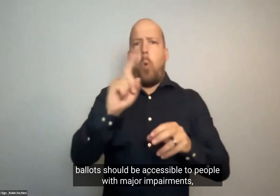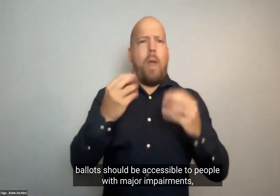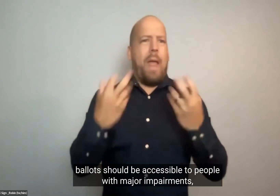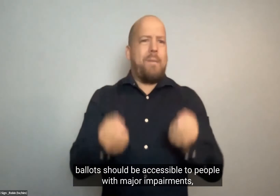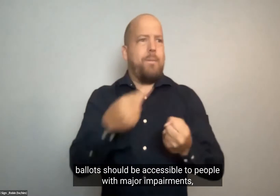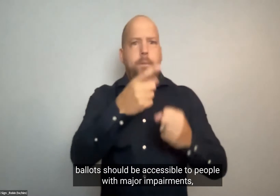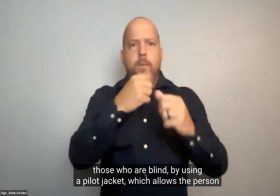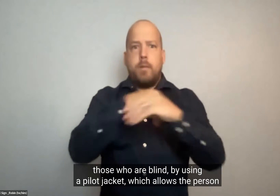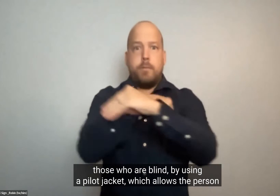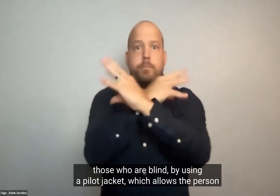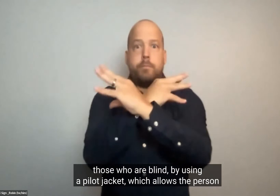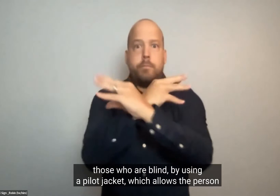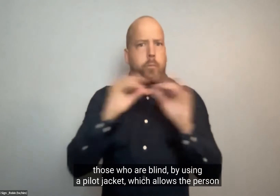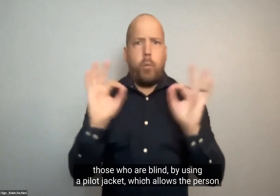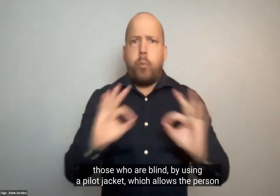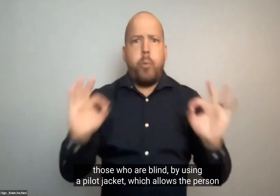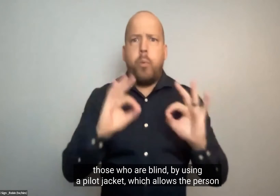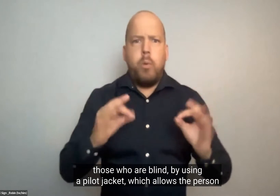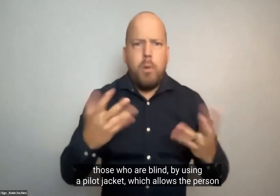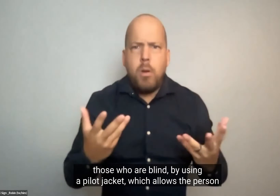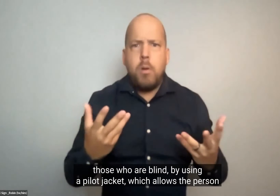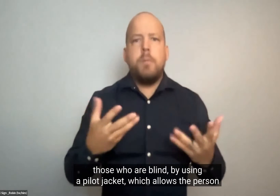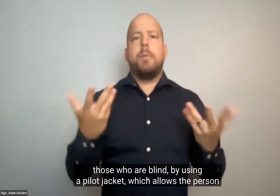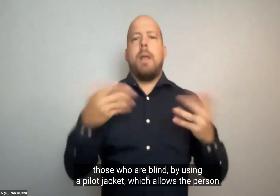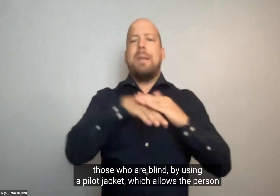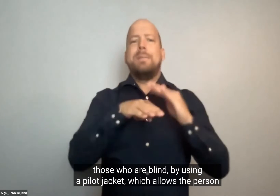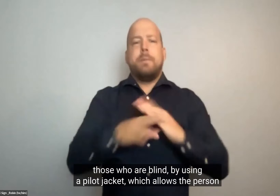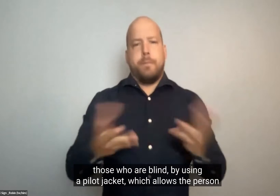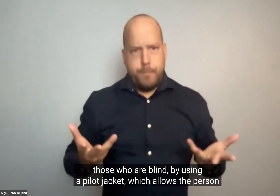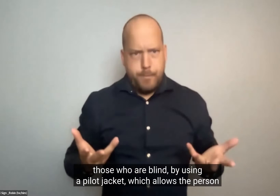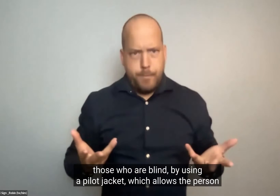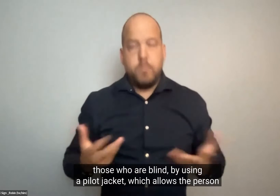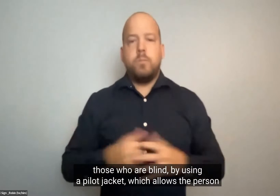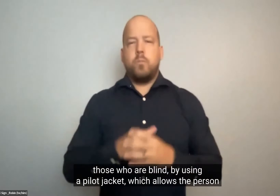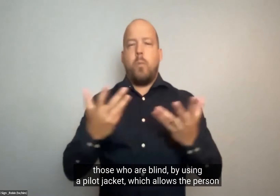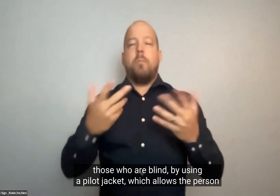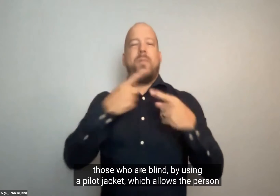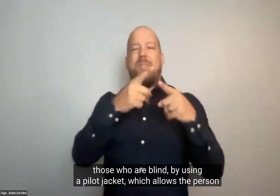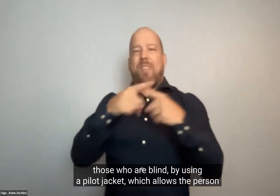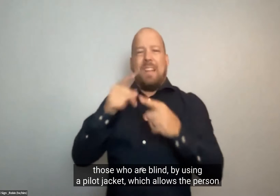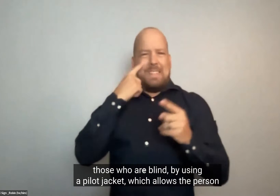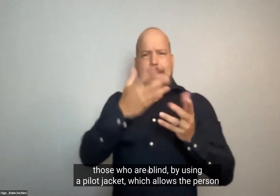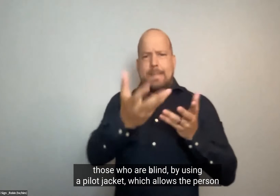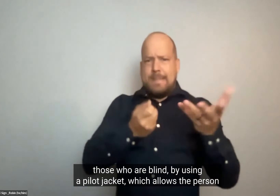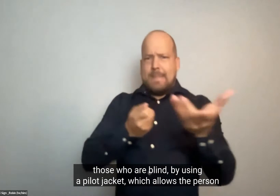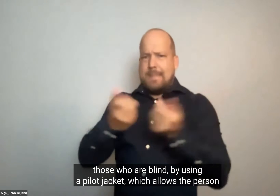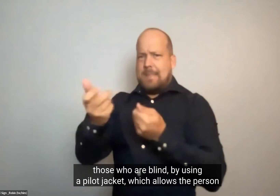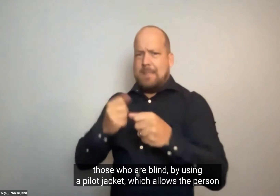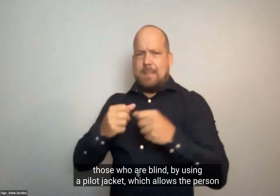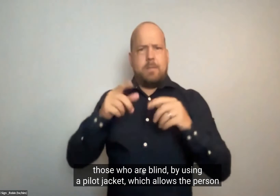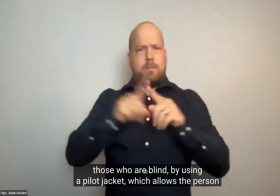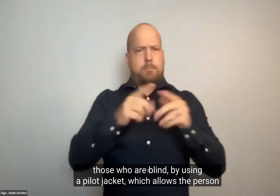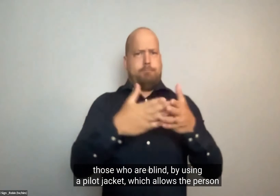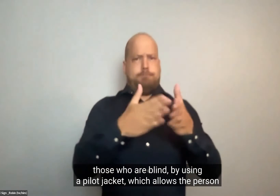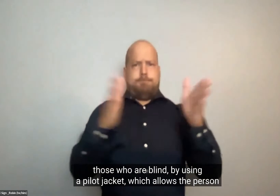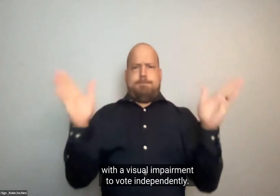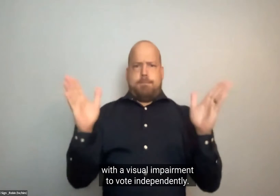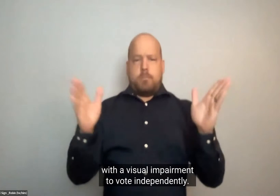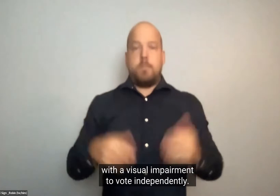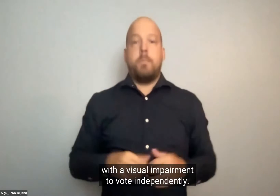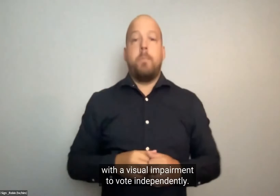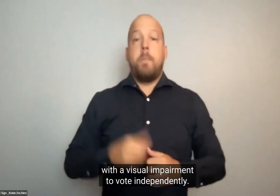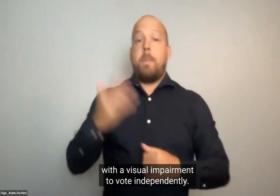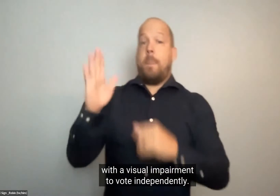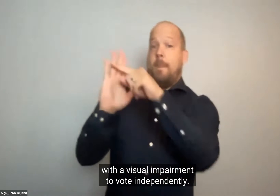visual impairments, so those who are blind, by using a ballot jacket, which allows the person